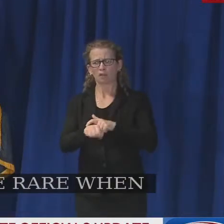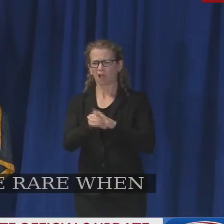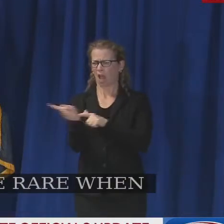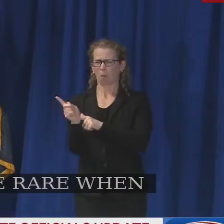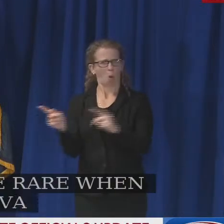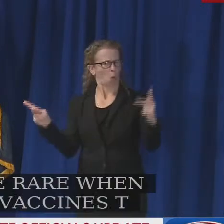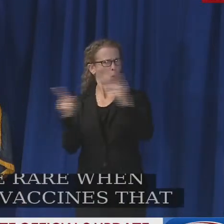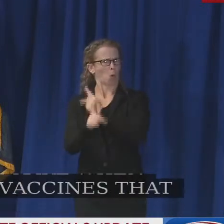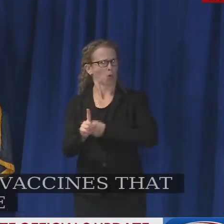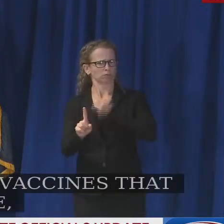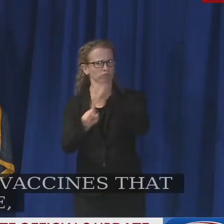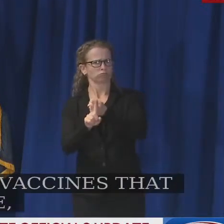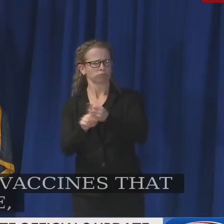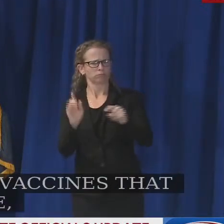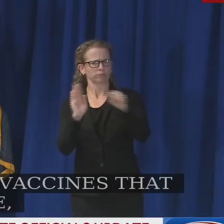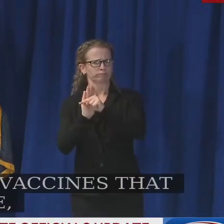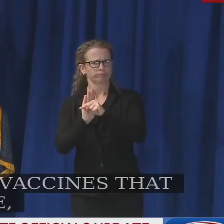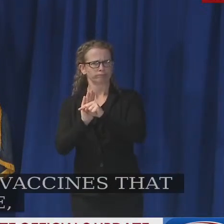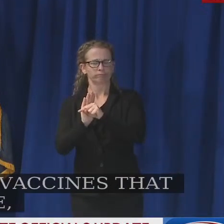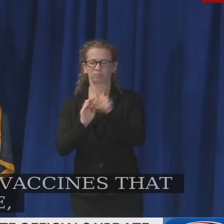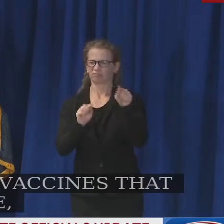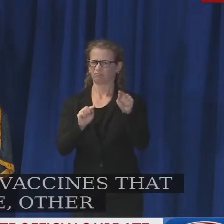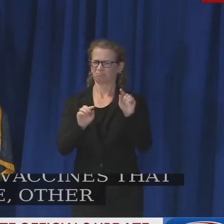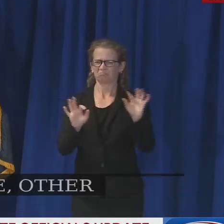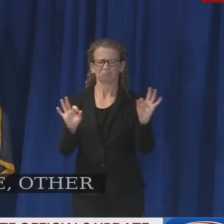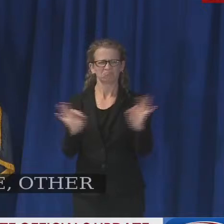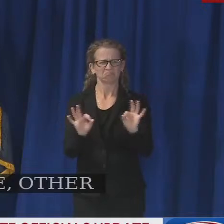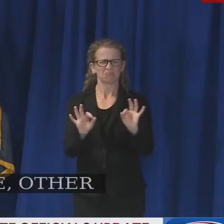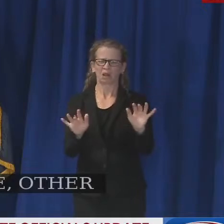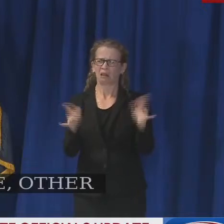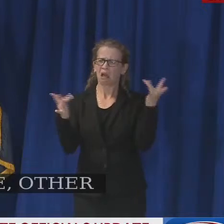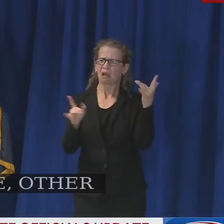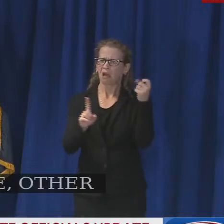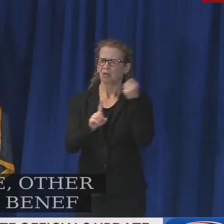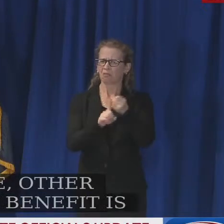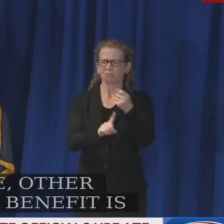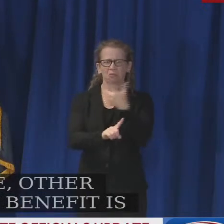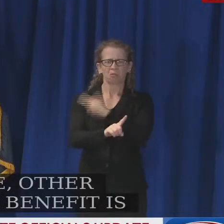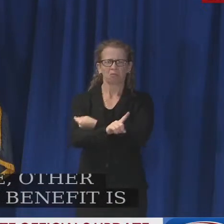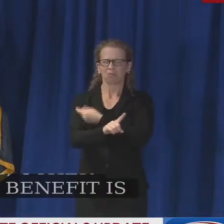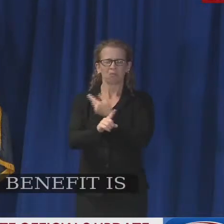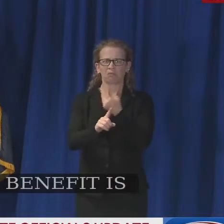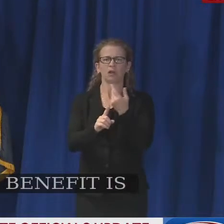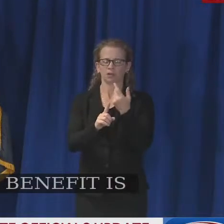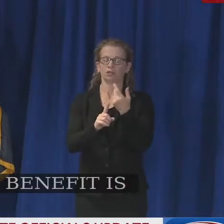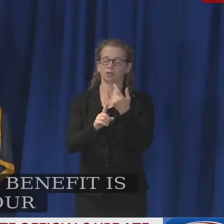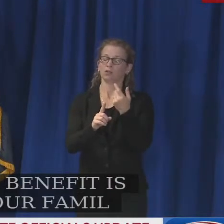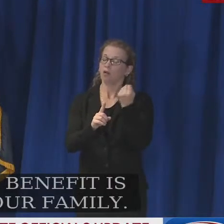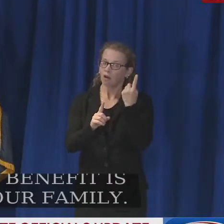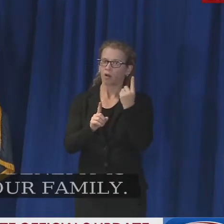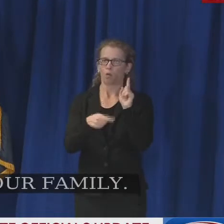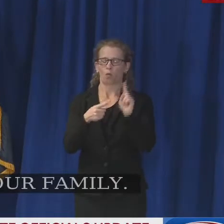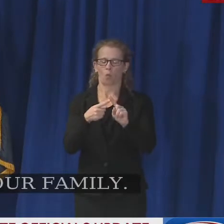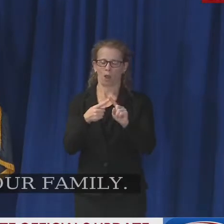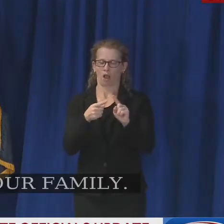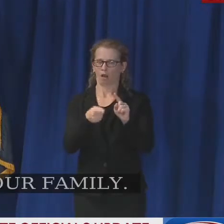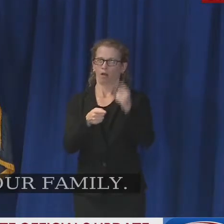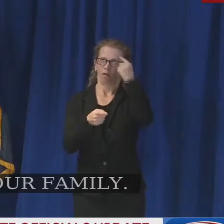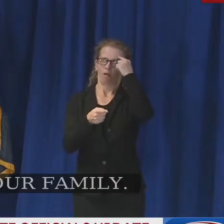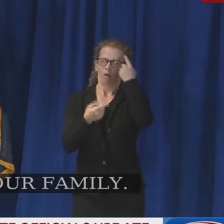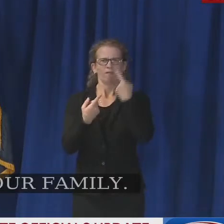benefit is huge and to you and your family, and the risks are very, very low when you look at the viability of this vaccine. It